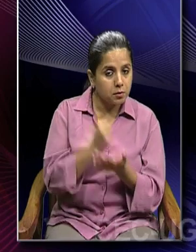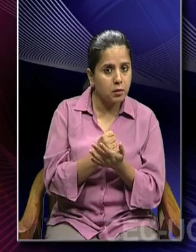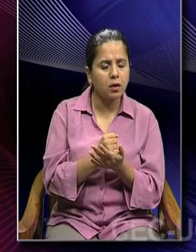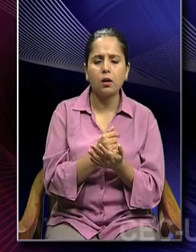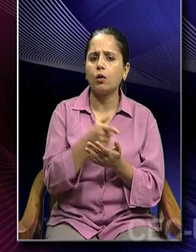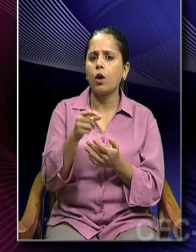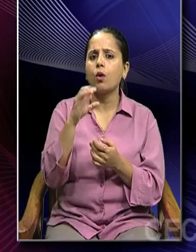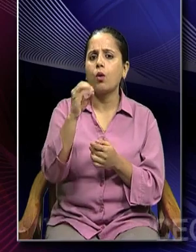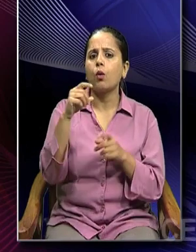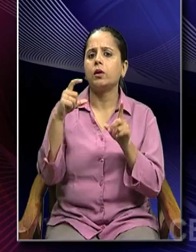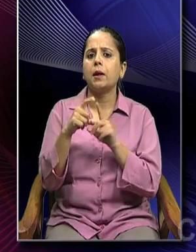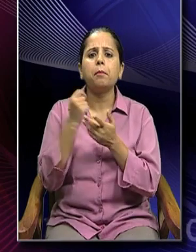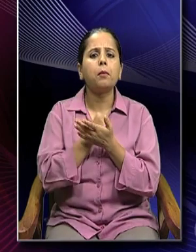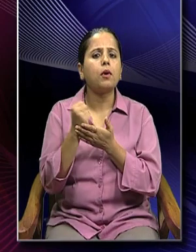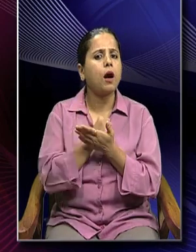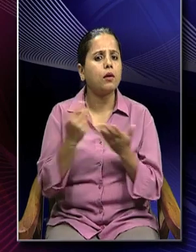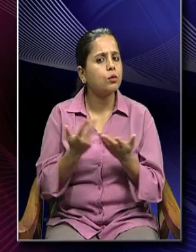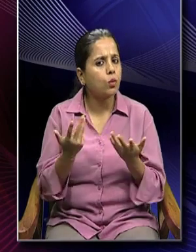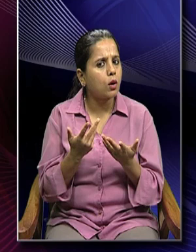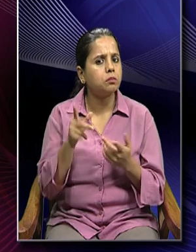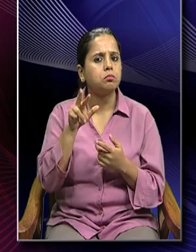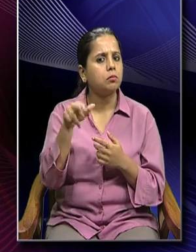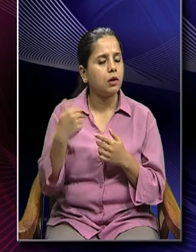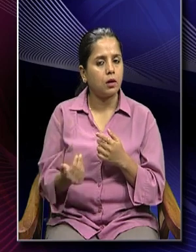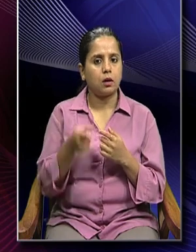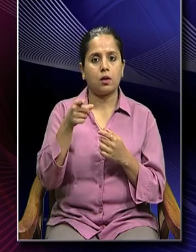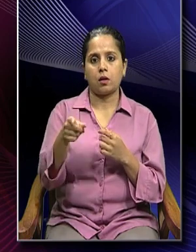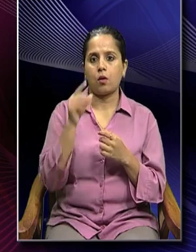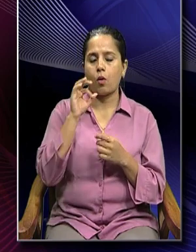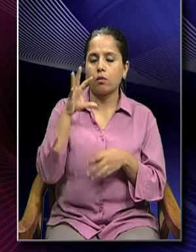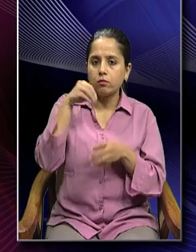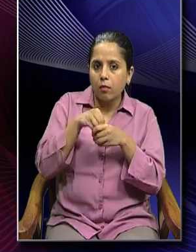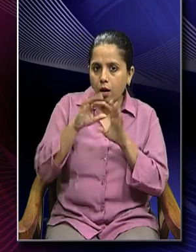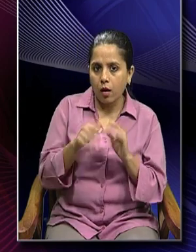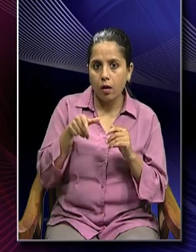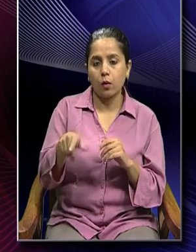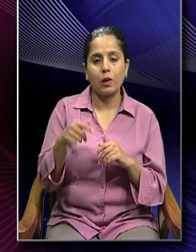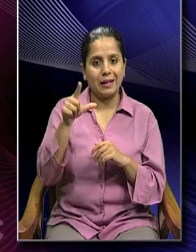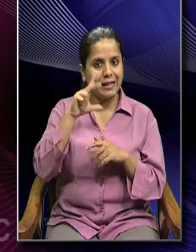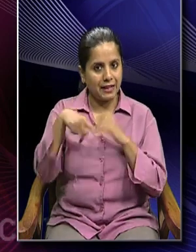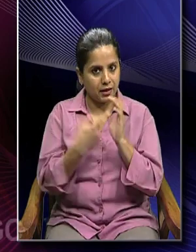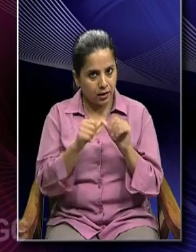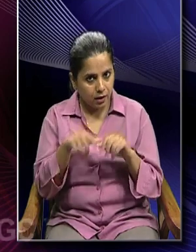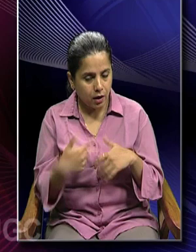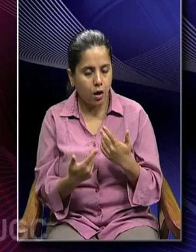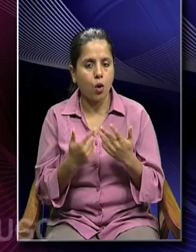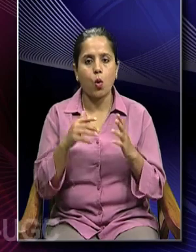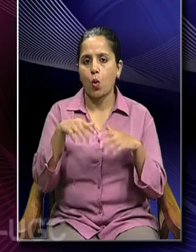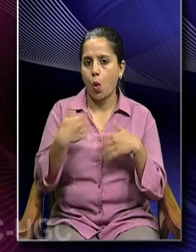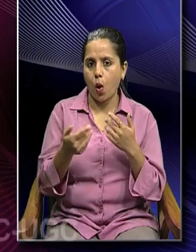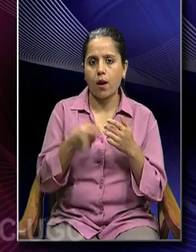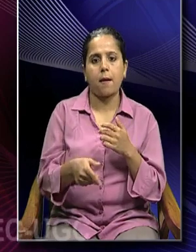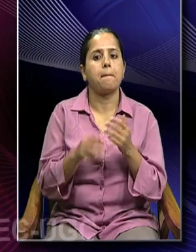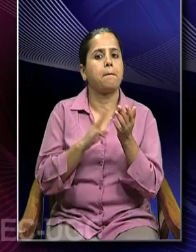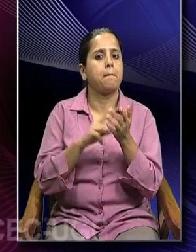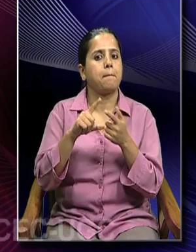the OD practice is, and it is primarily rooted whether in linear and mechanistic models of change, or it is more